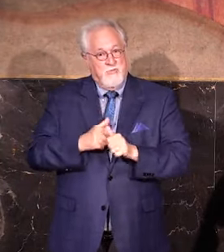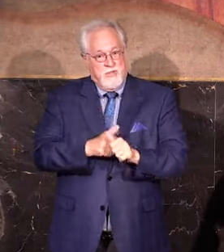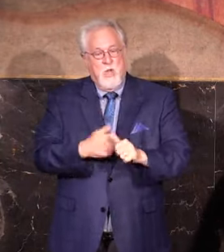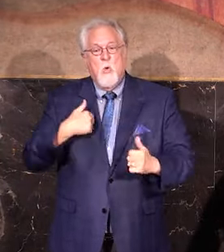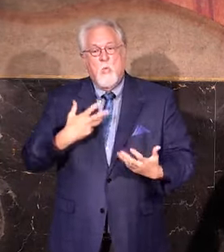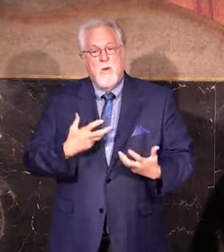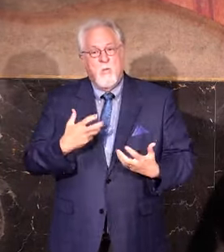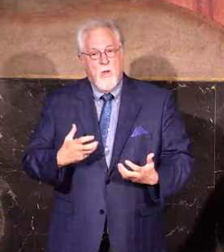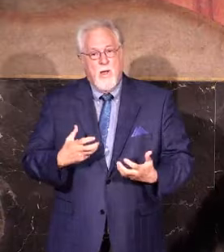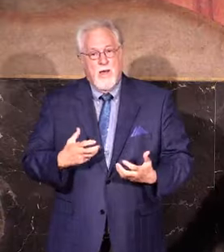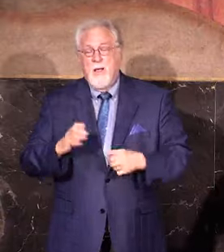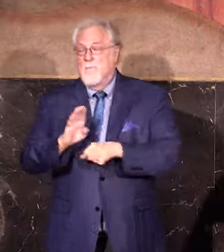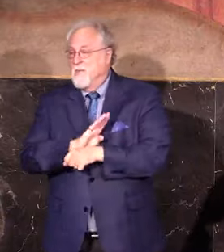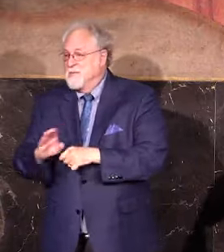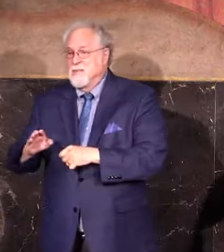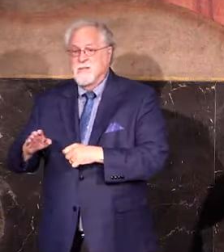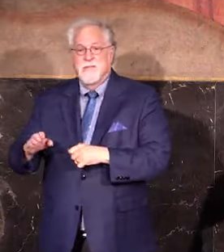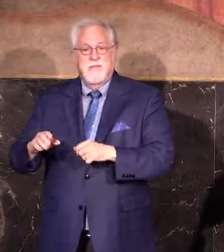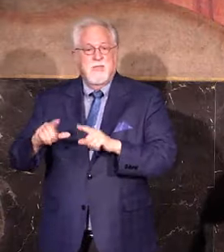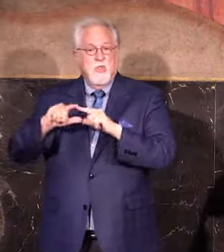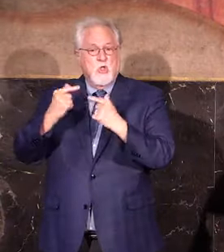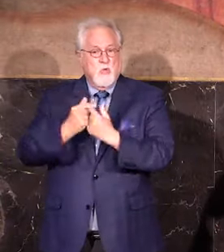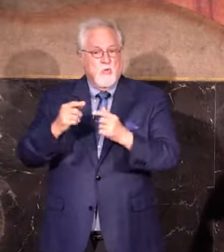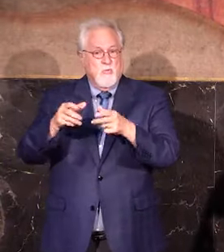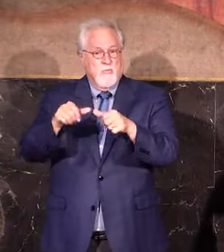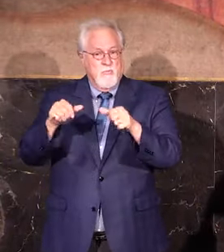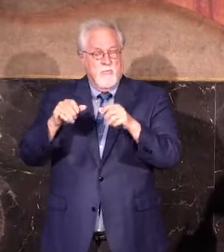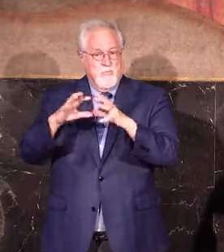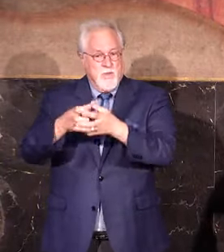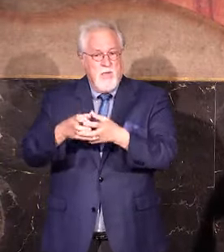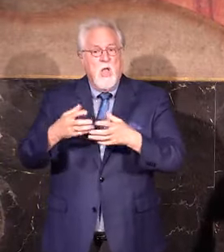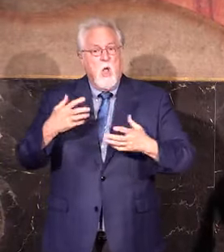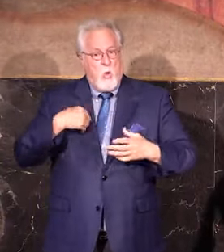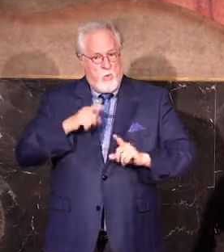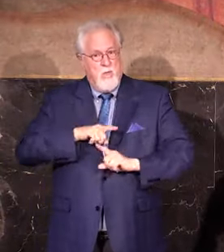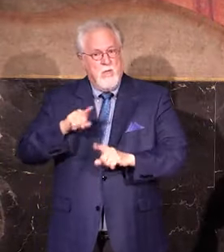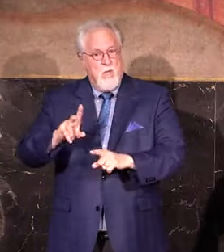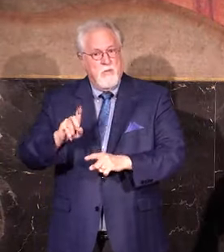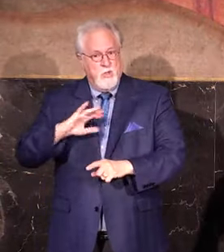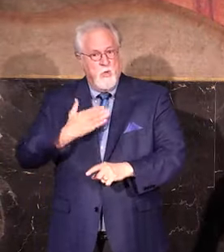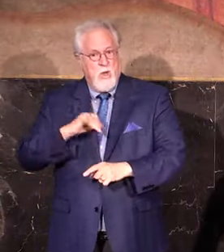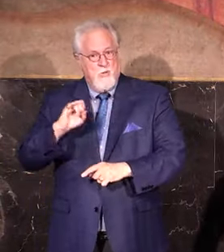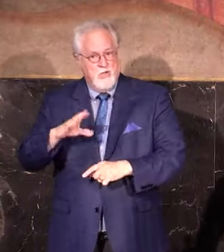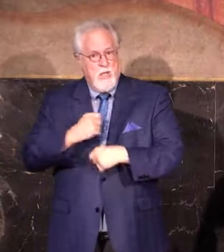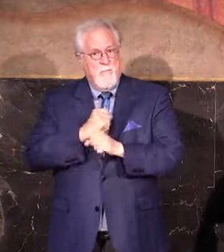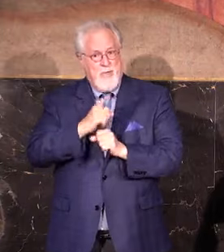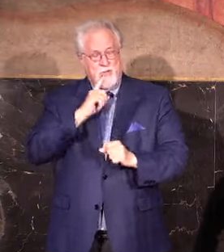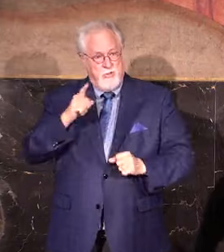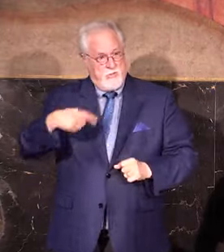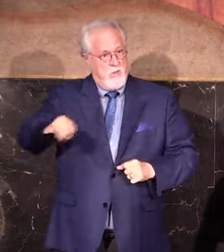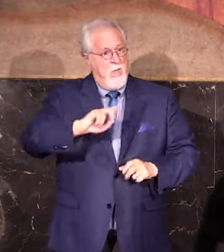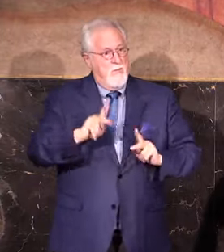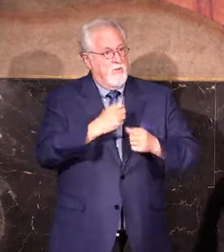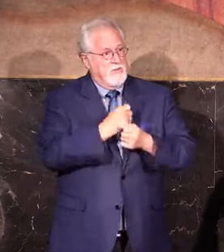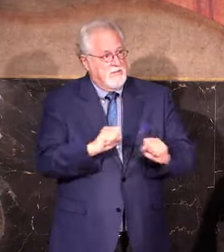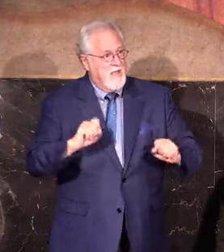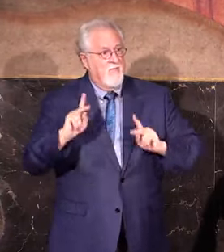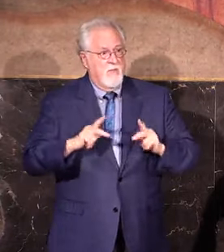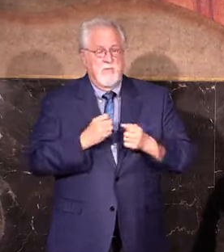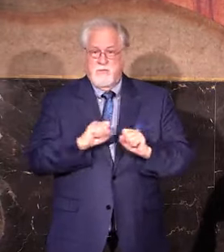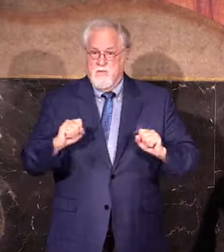want businesses, congregate settings to know we're going to come and do our job and make sure that people are safe, make sure the public is